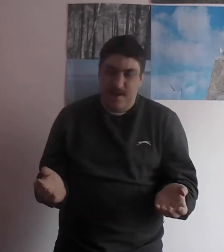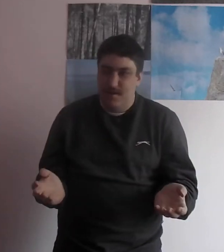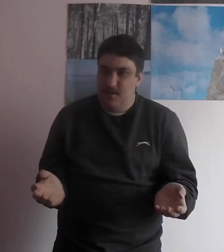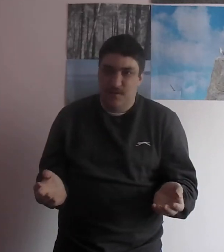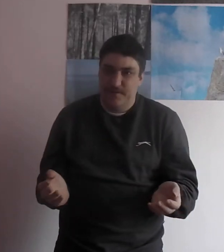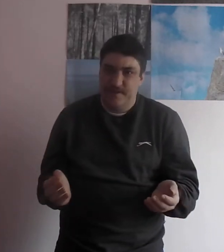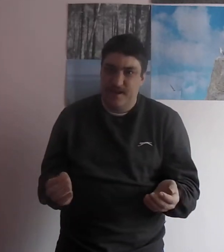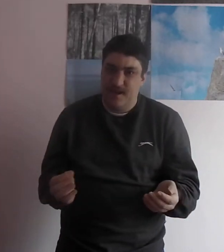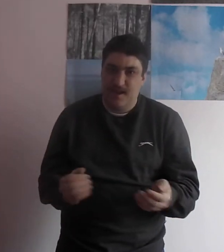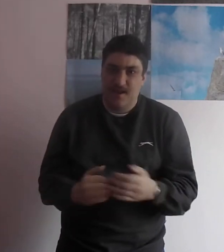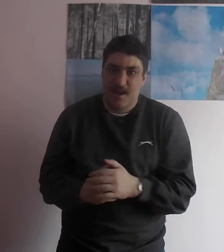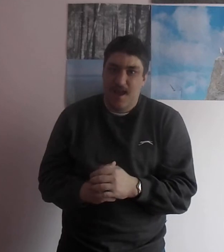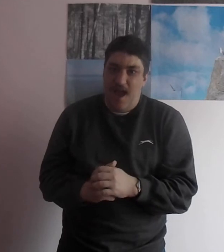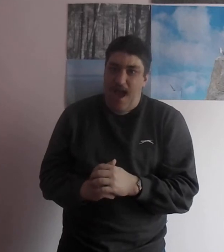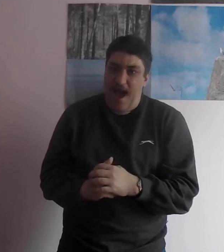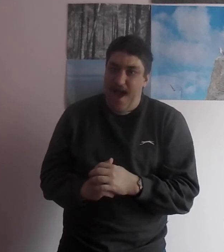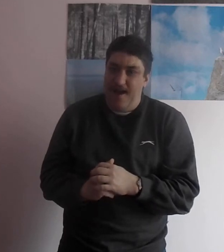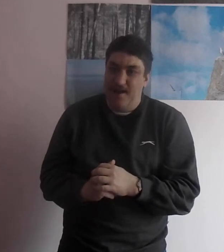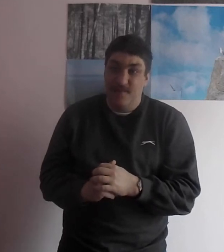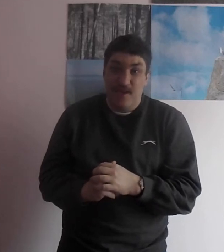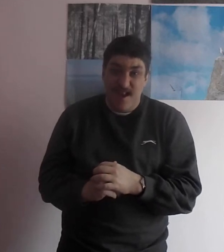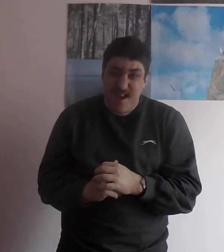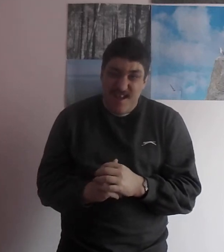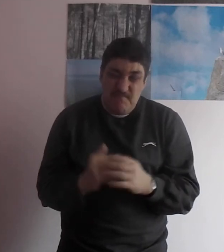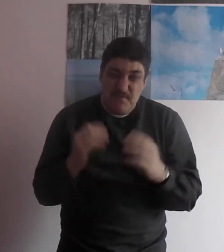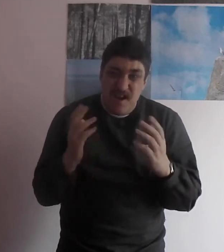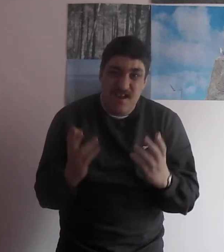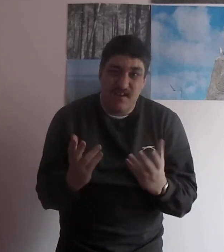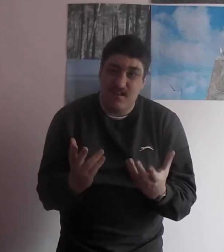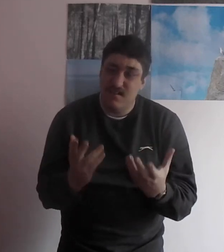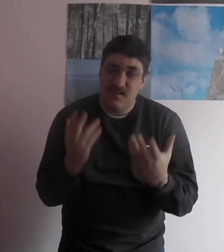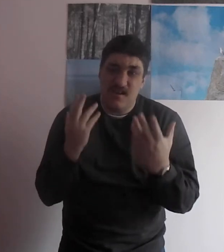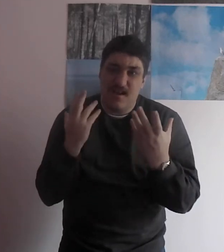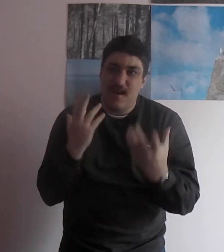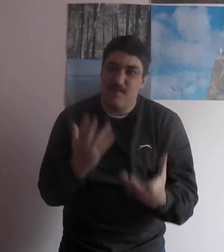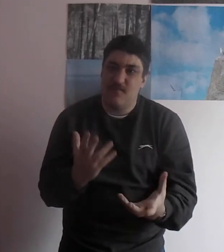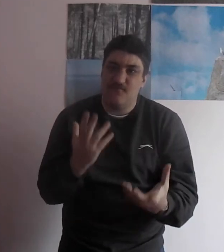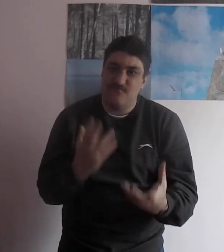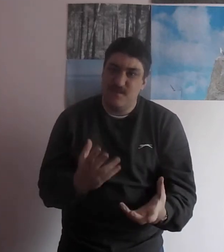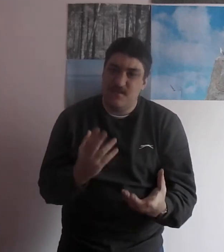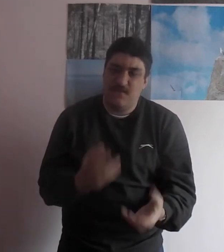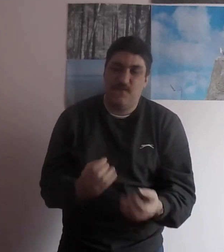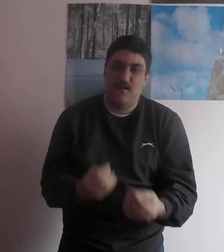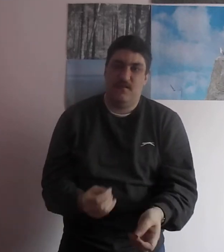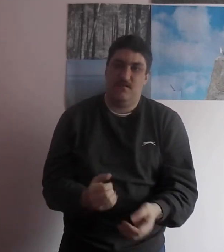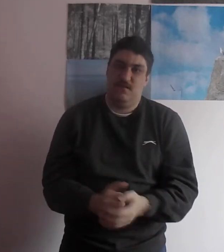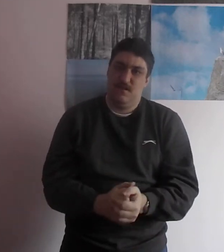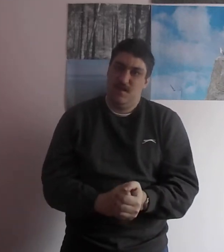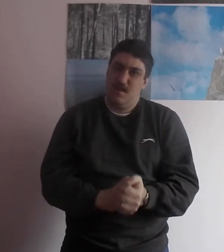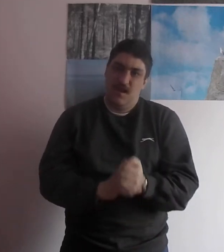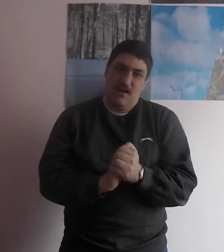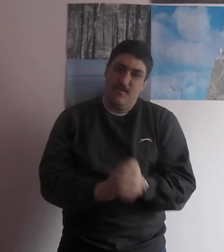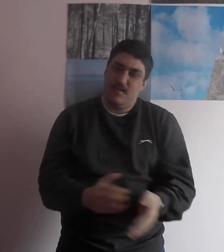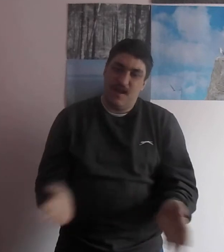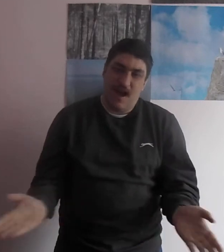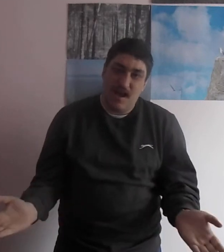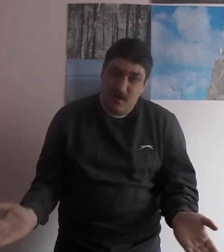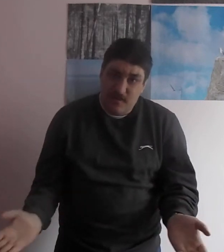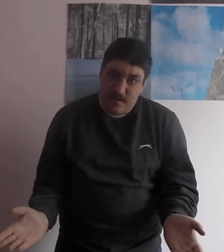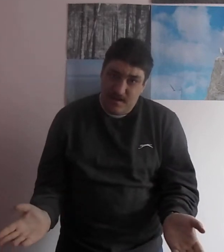new one today, and it is brilliant. You can have some real fun. Honestly, I love it.